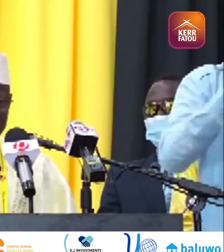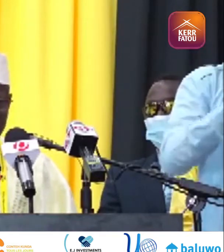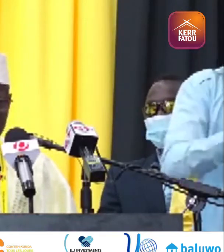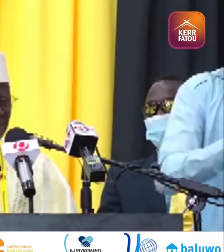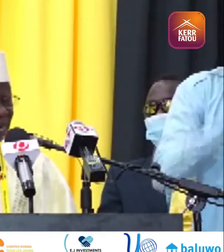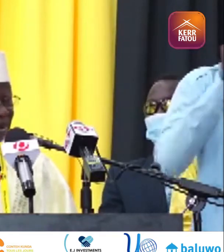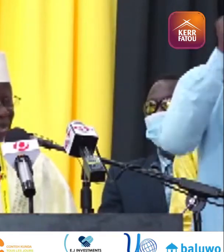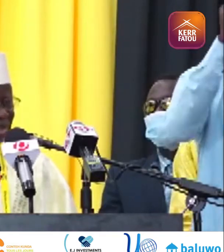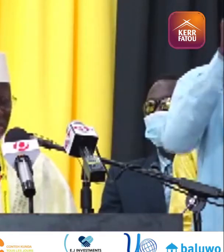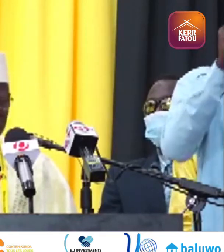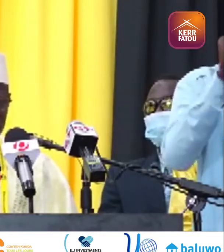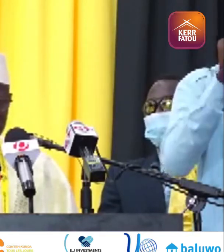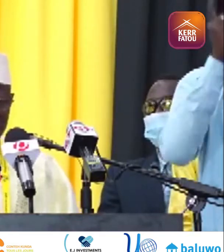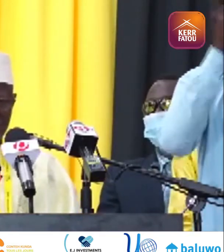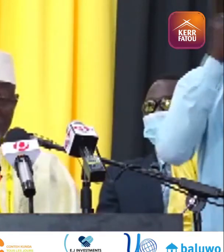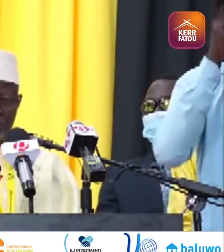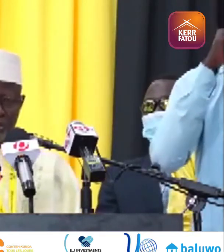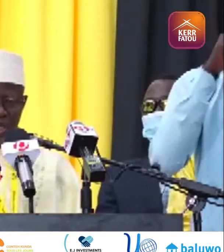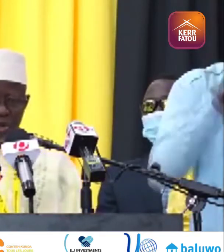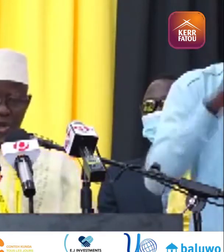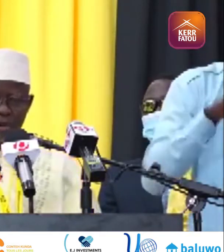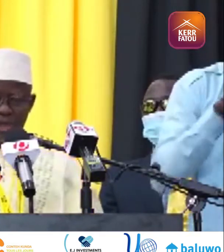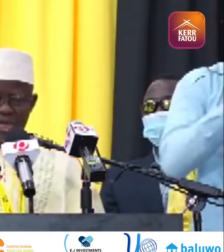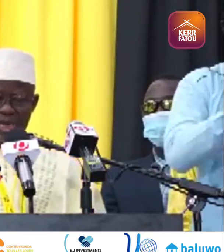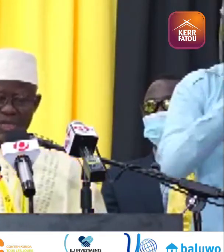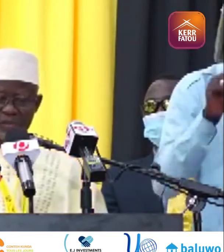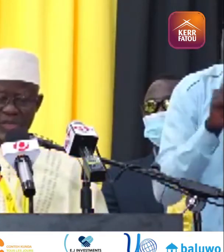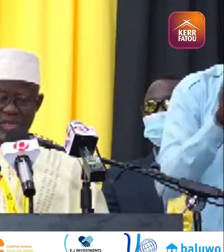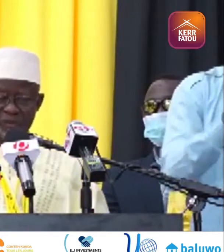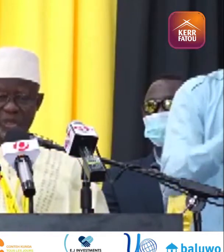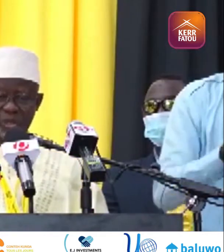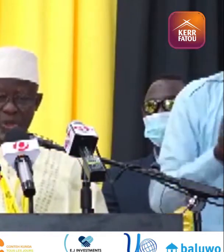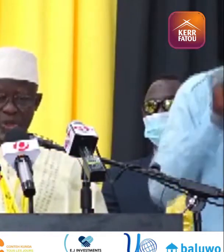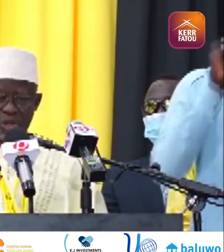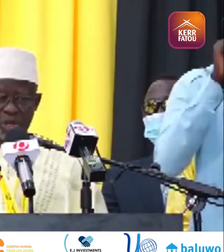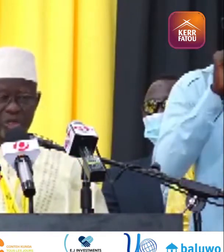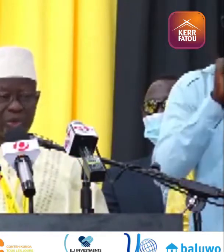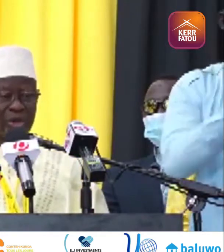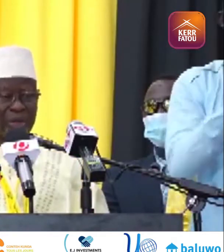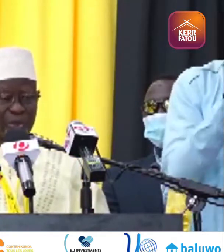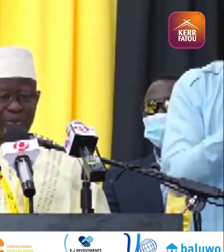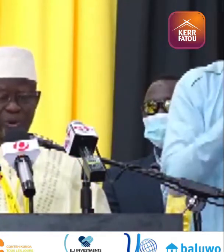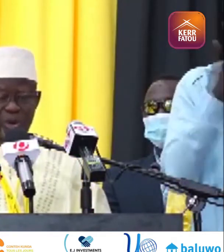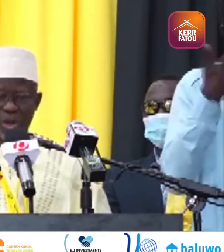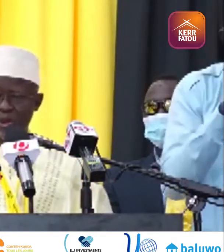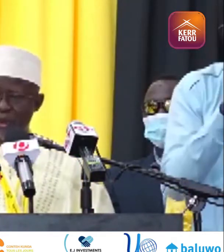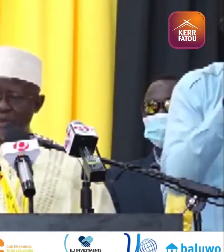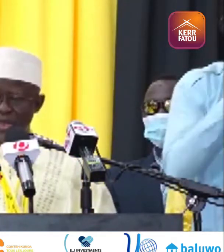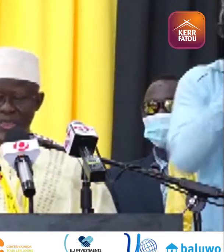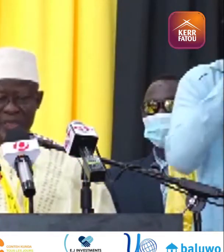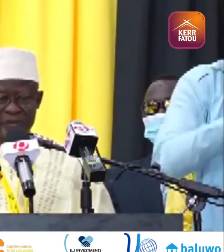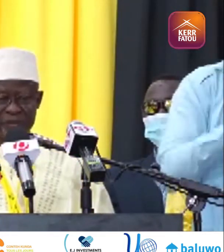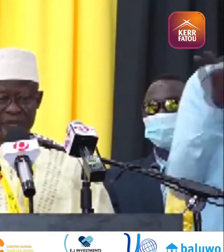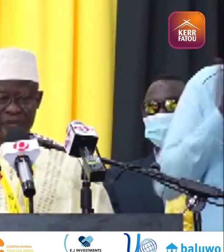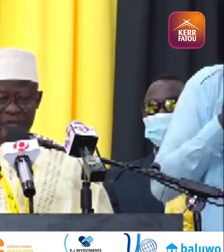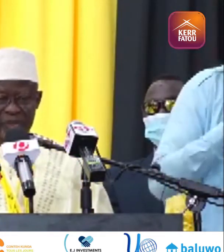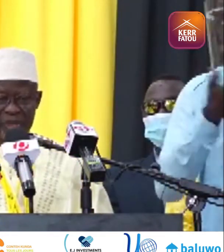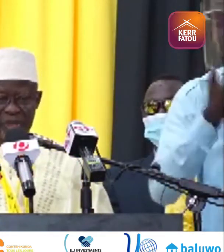activities. And we continued postponing all political activities, even though some other people were